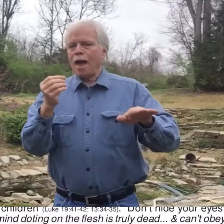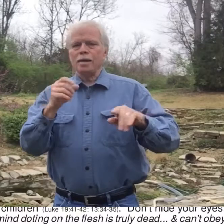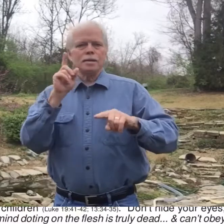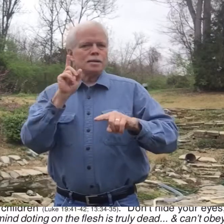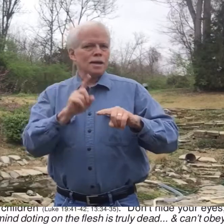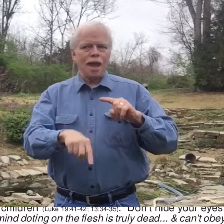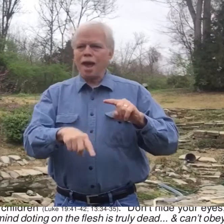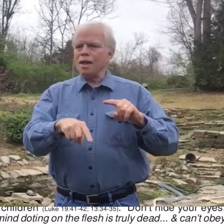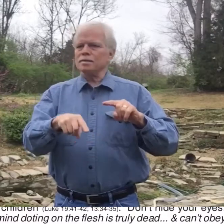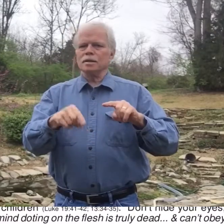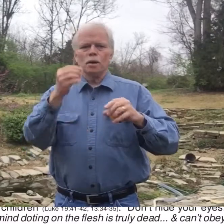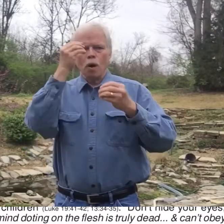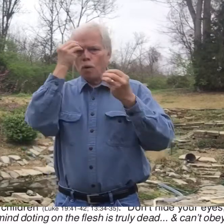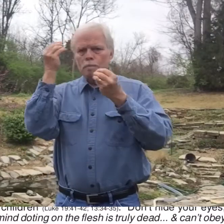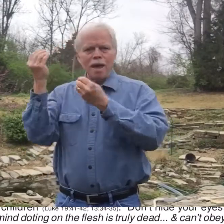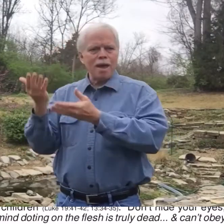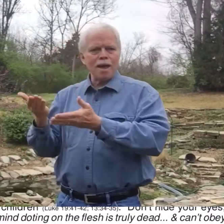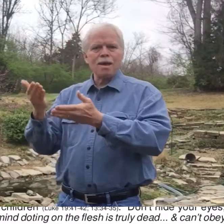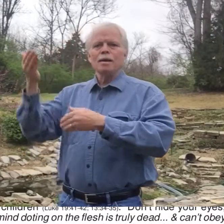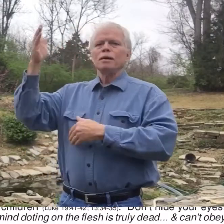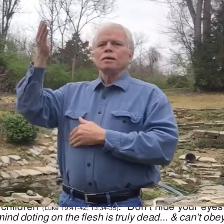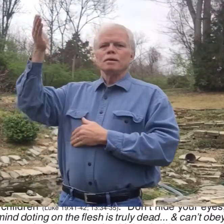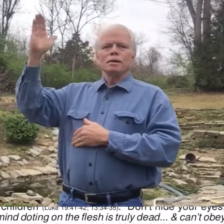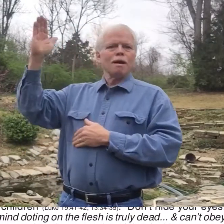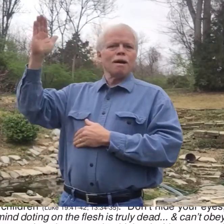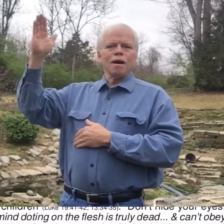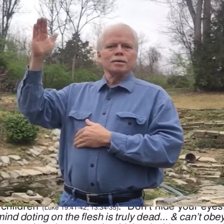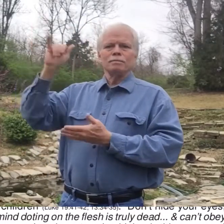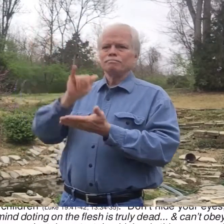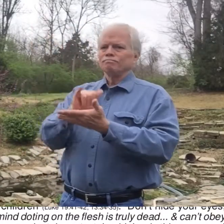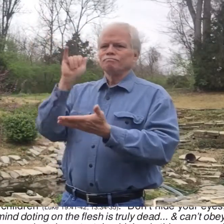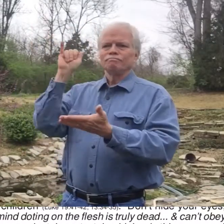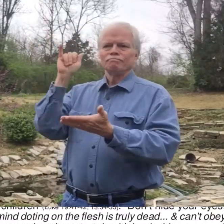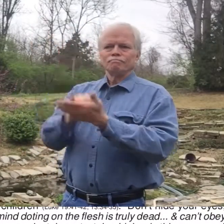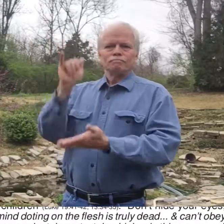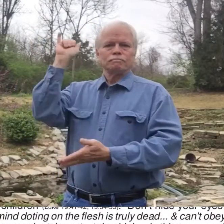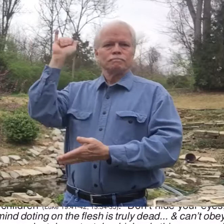and can't obey God.